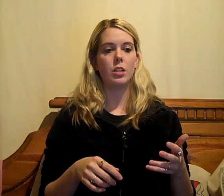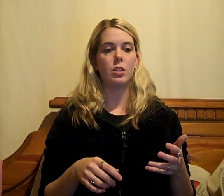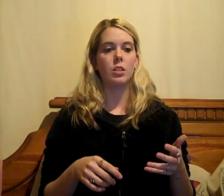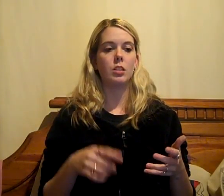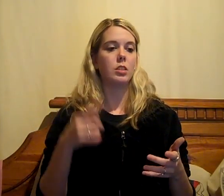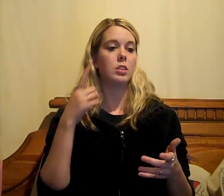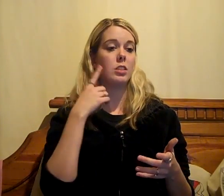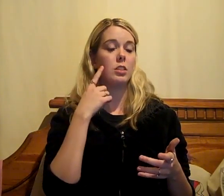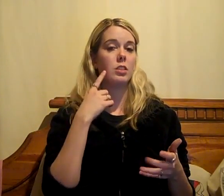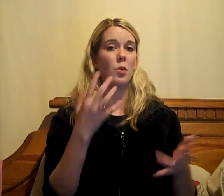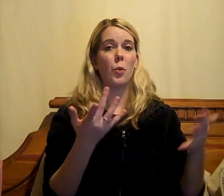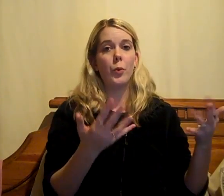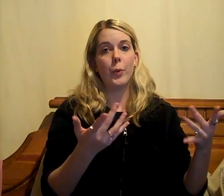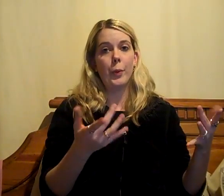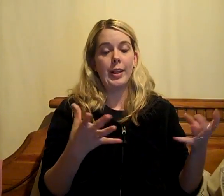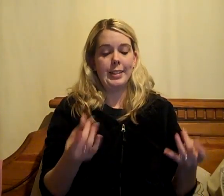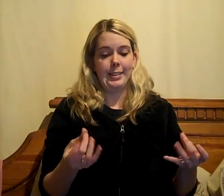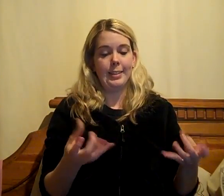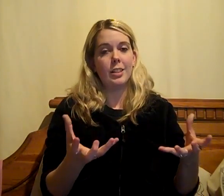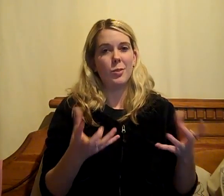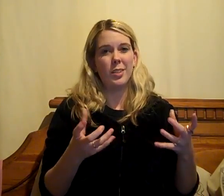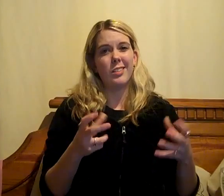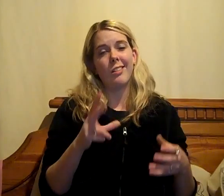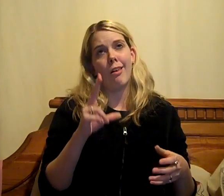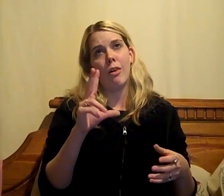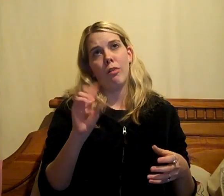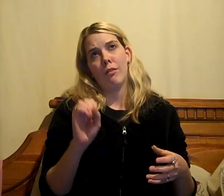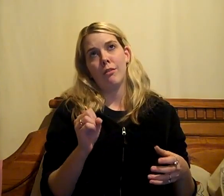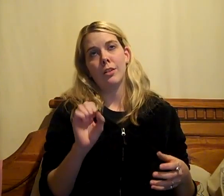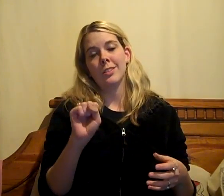Okay, so we're going to give that 30 seconds or so.